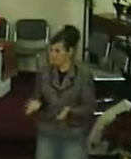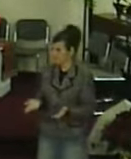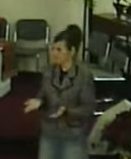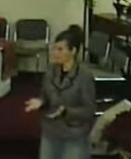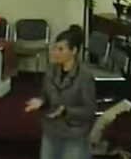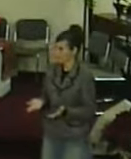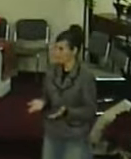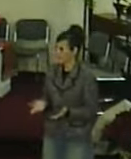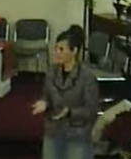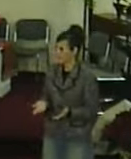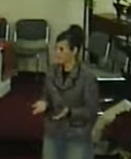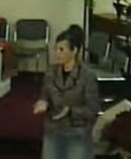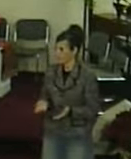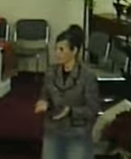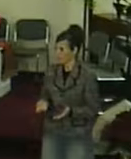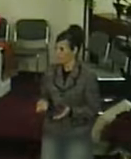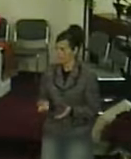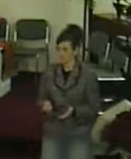you not,